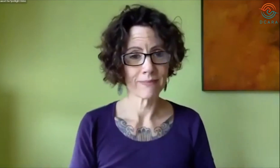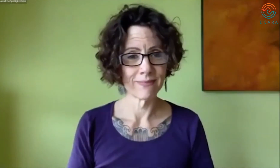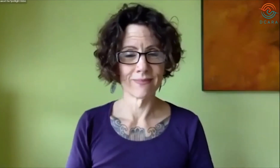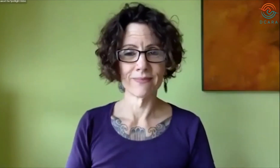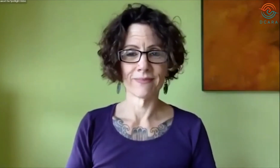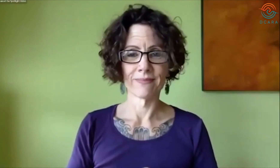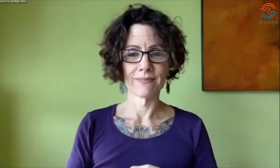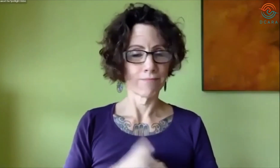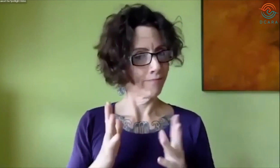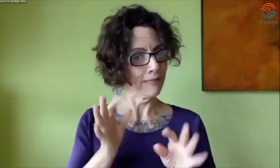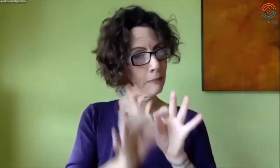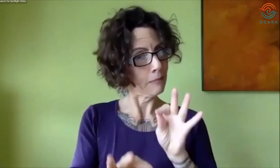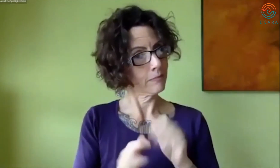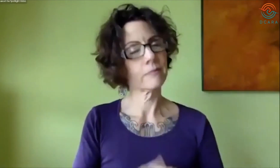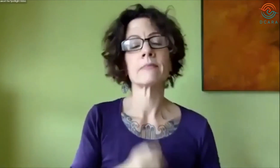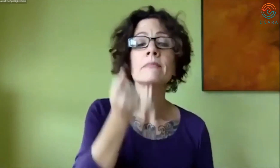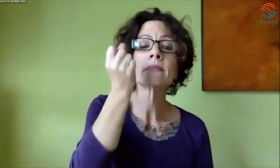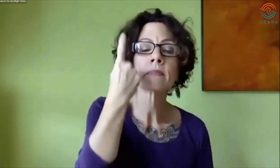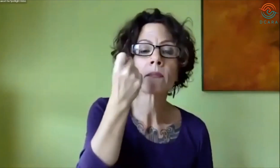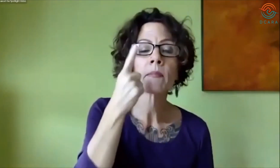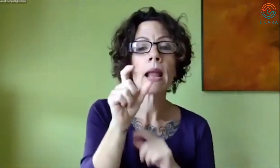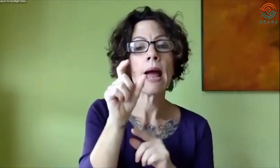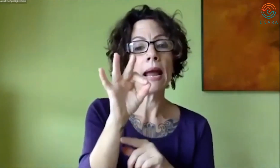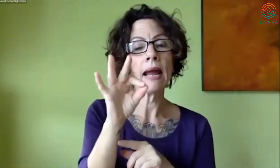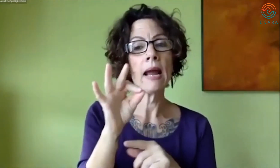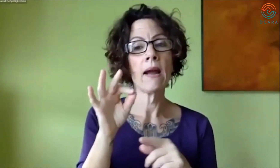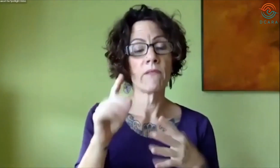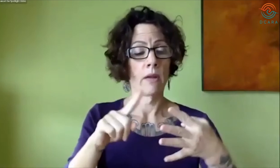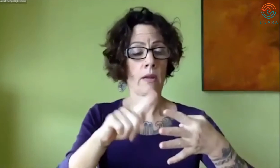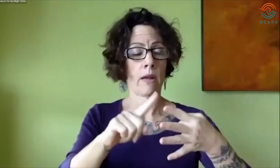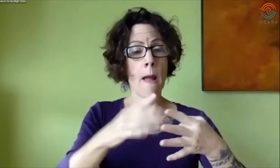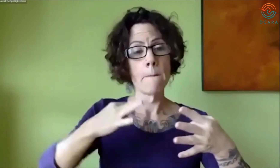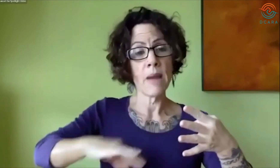They should do their estate planning documents as well. It's simple.